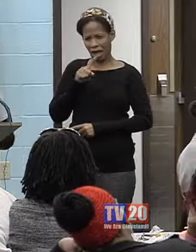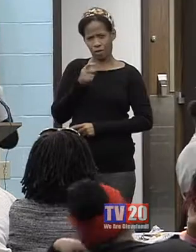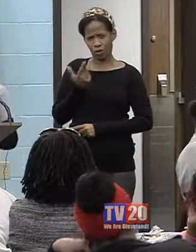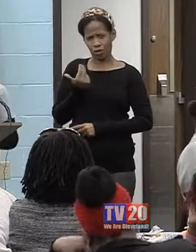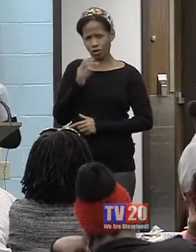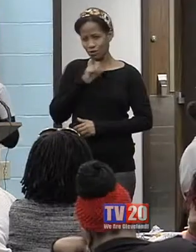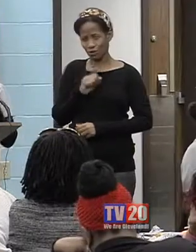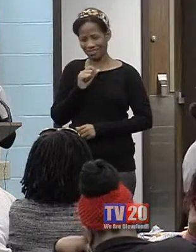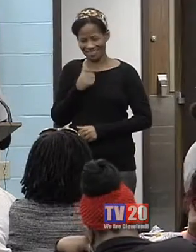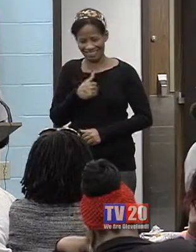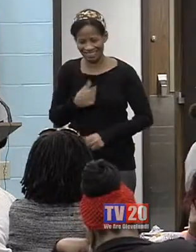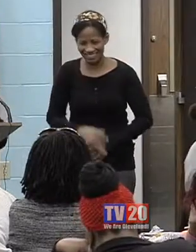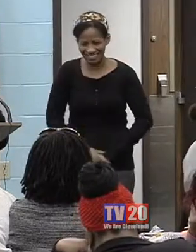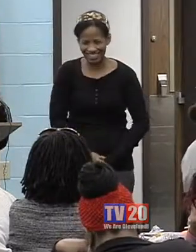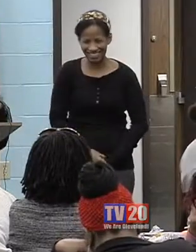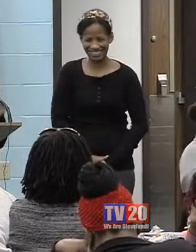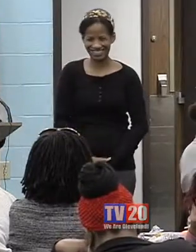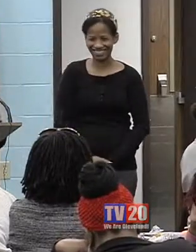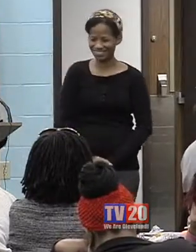yet. But,